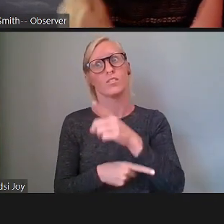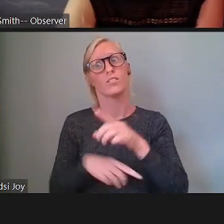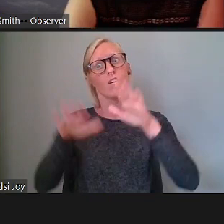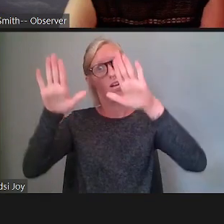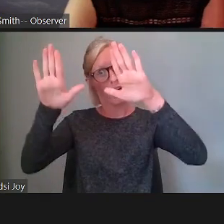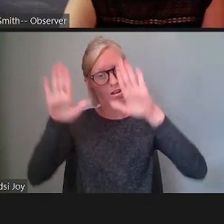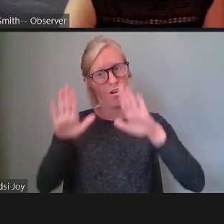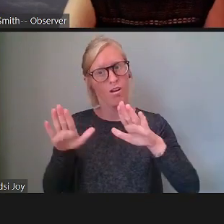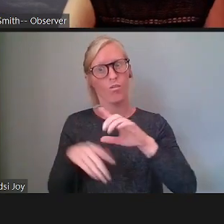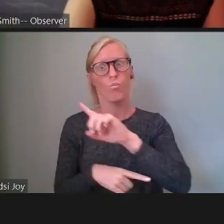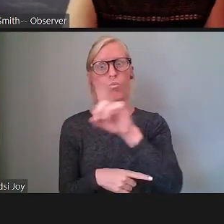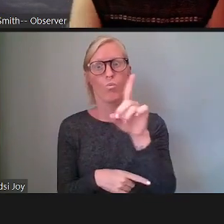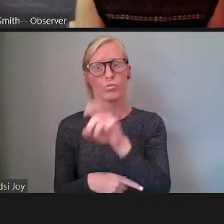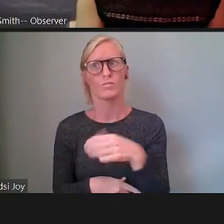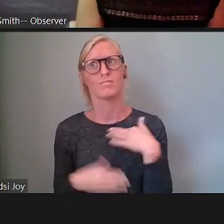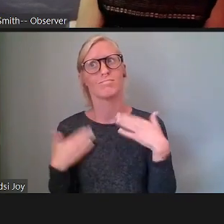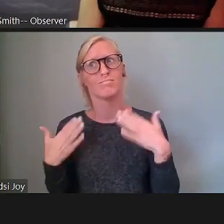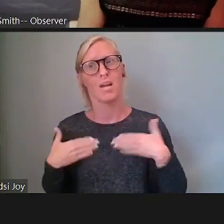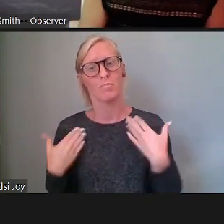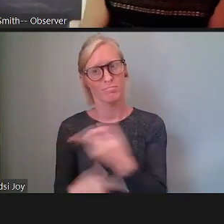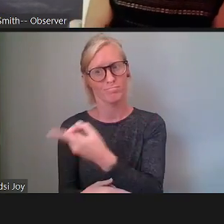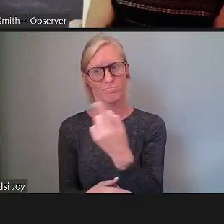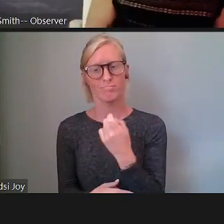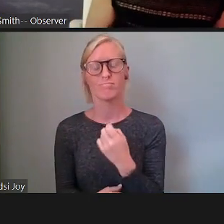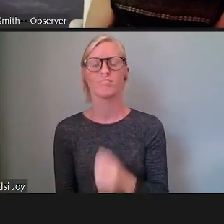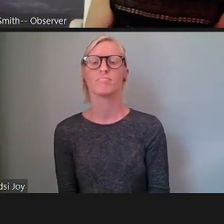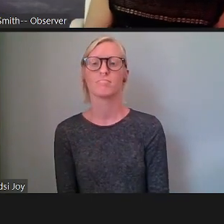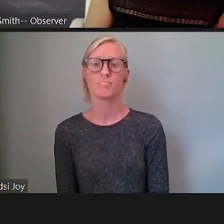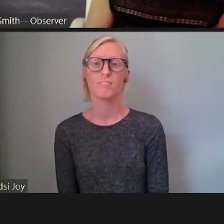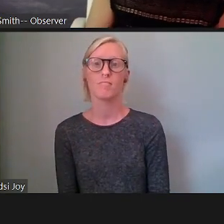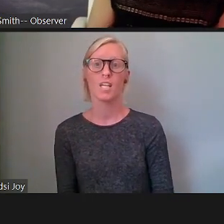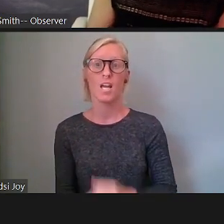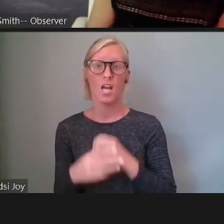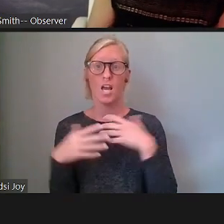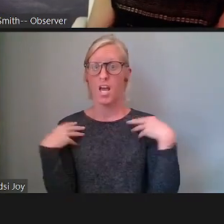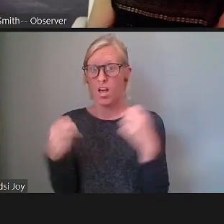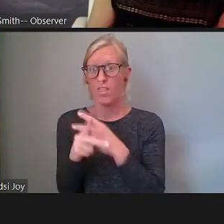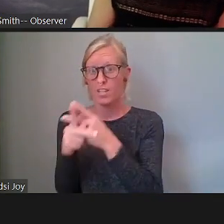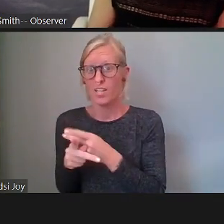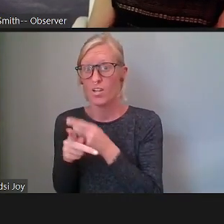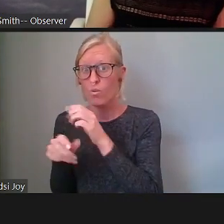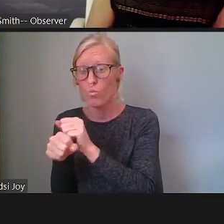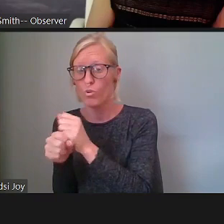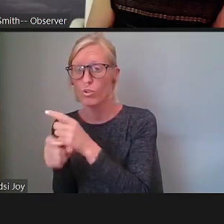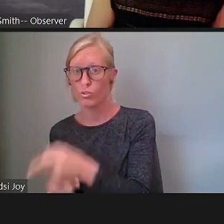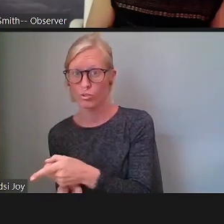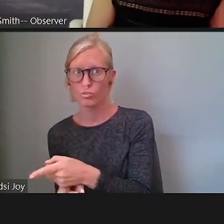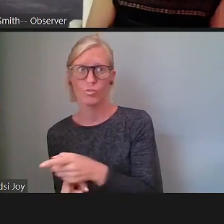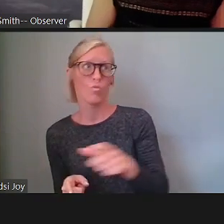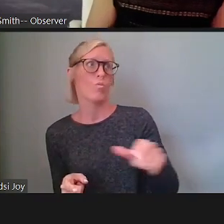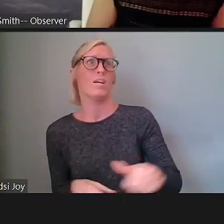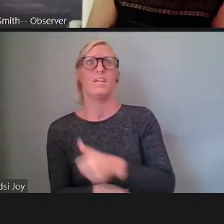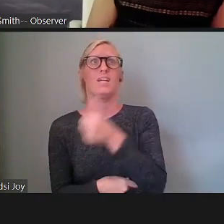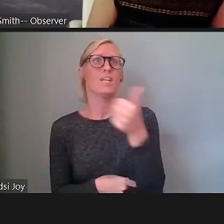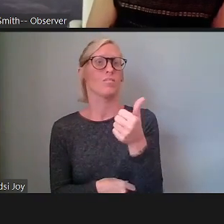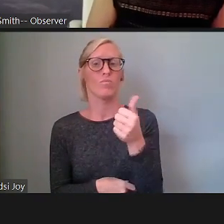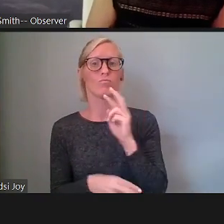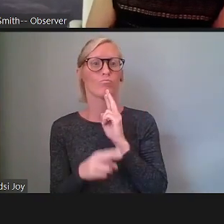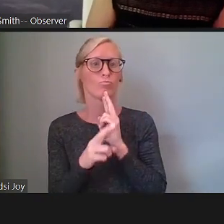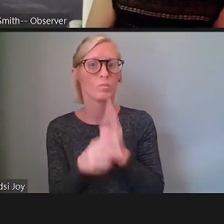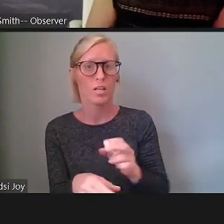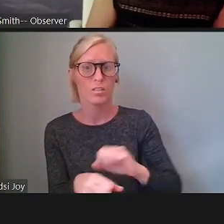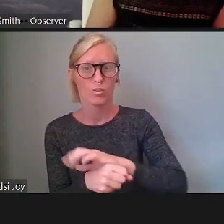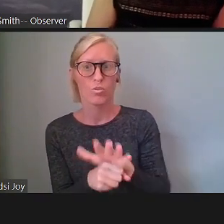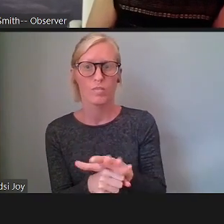and I'm glad that you asked this. So healthcare workers or anyone that is responding at this moment